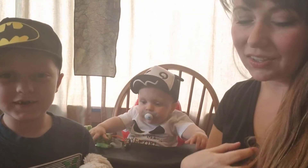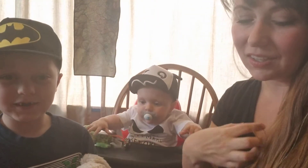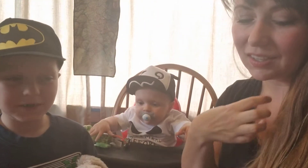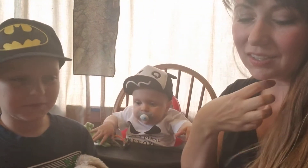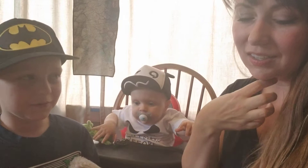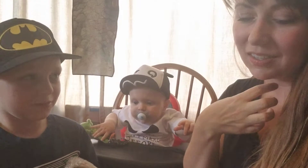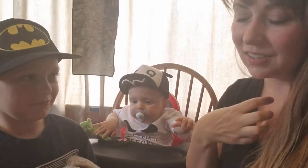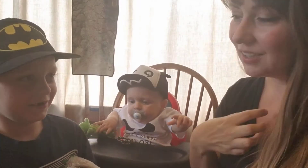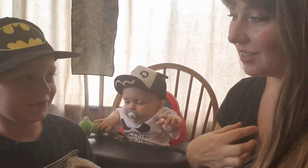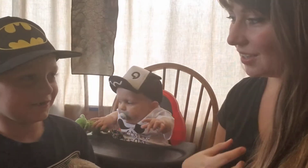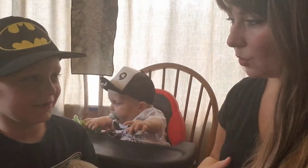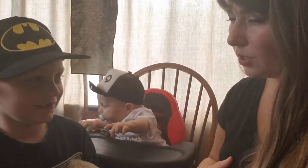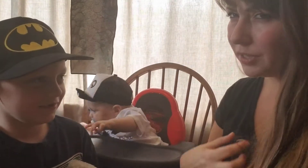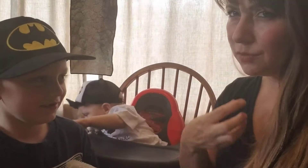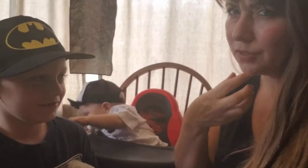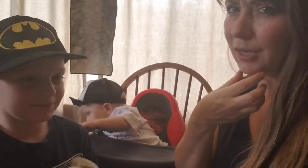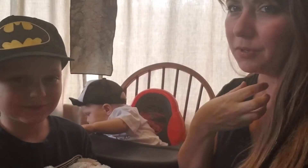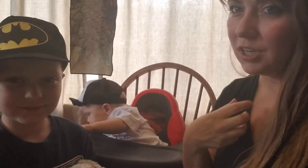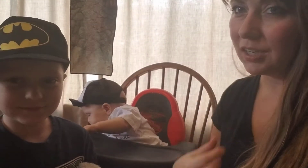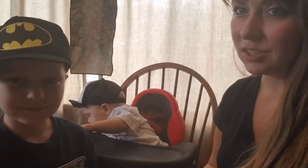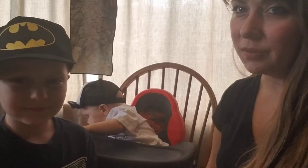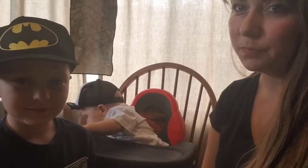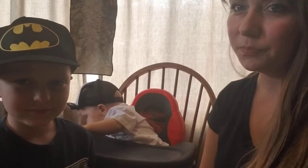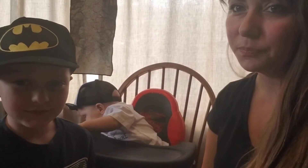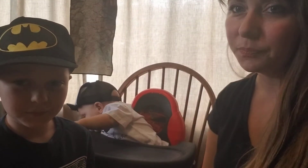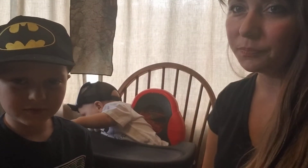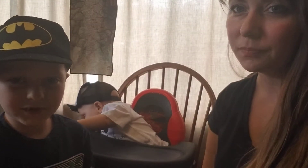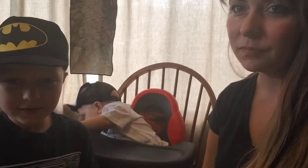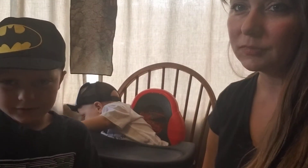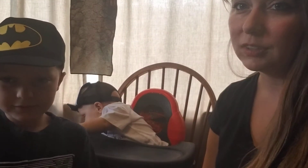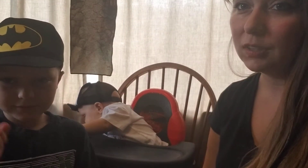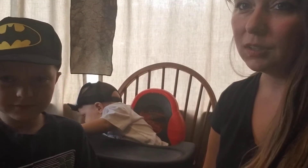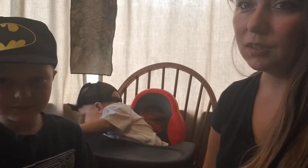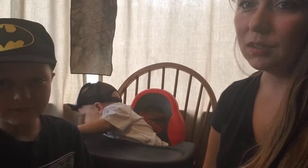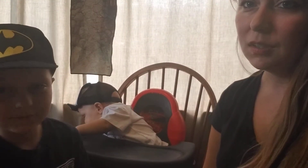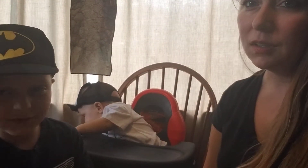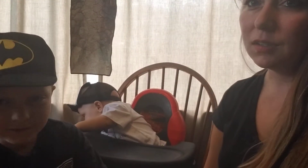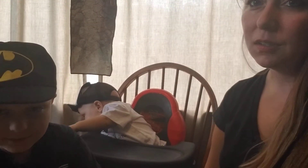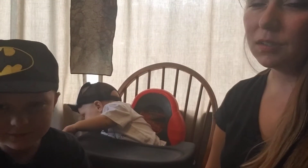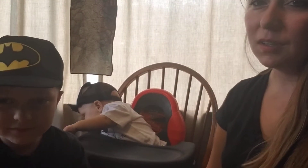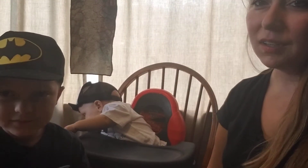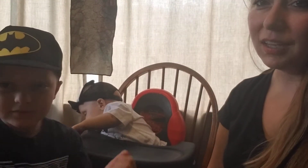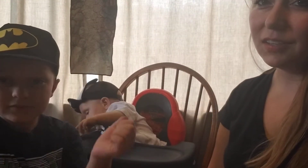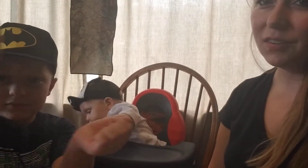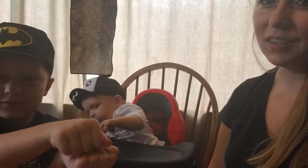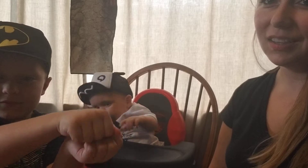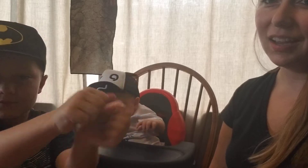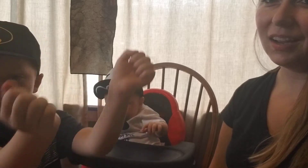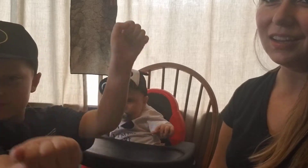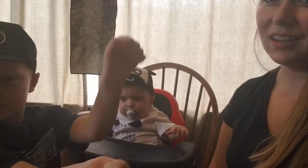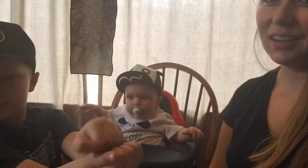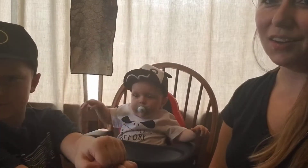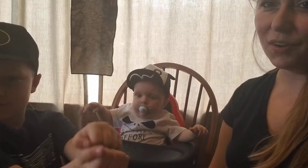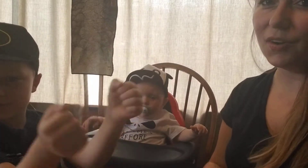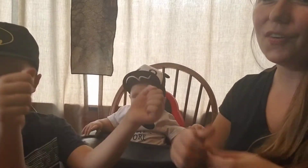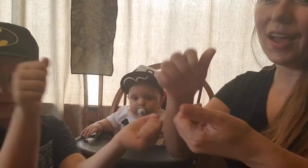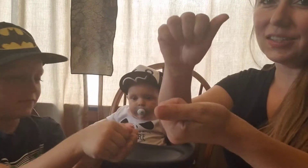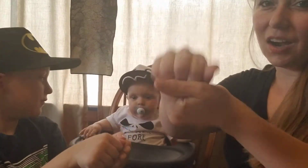And I am also hungry. What do we do for diaper change? Diaper change. Yeah. Can you do it? There you go. That's our